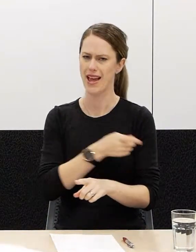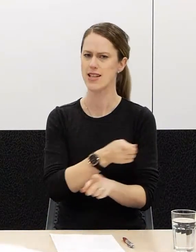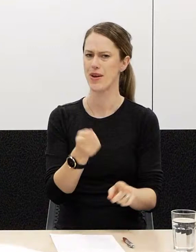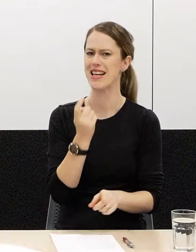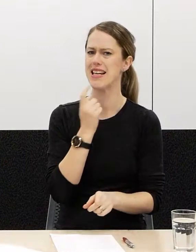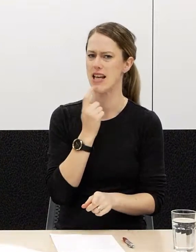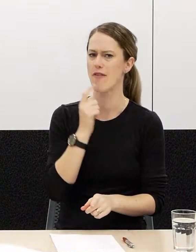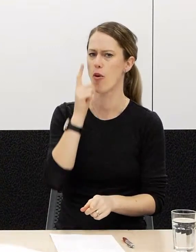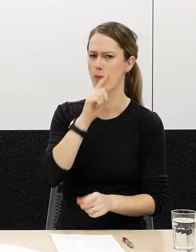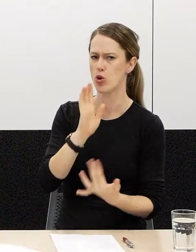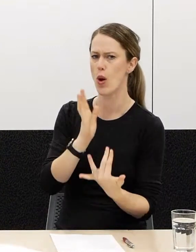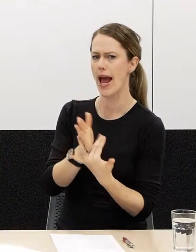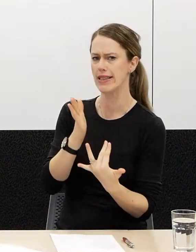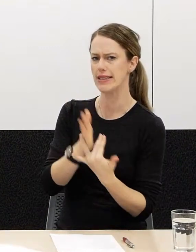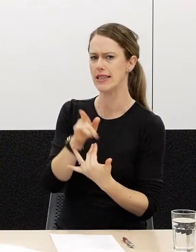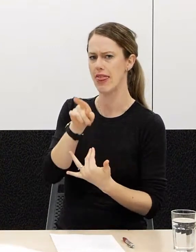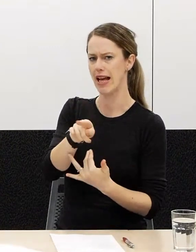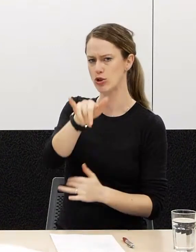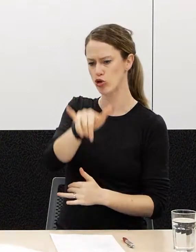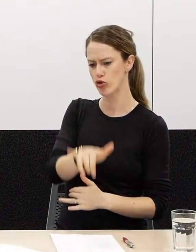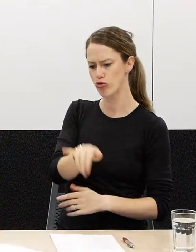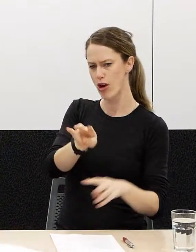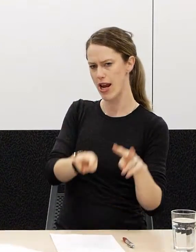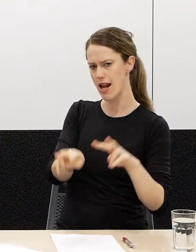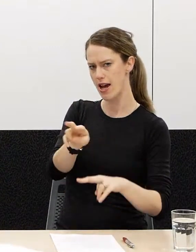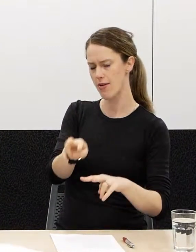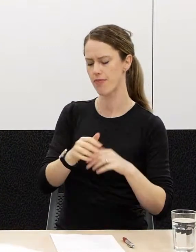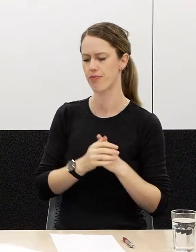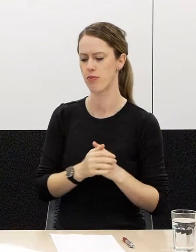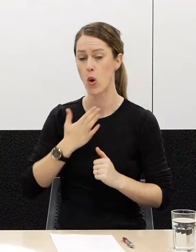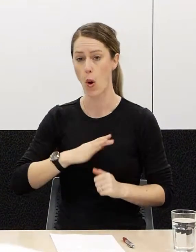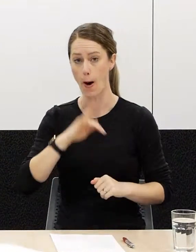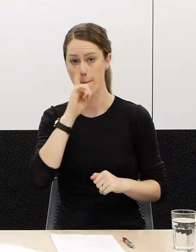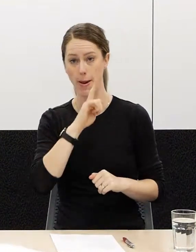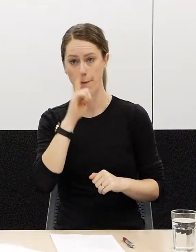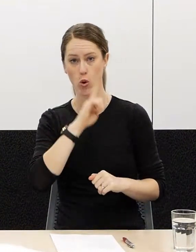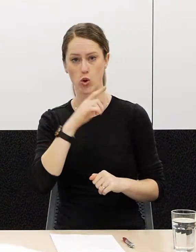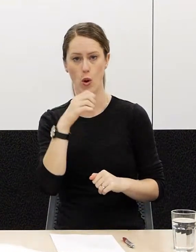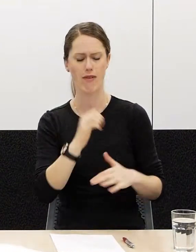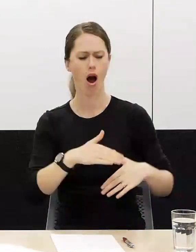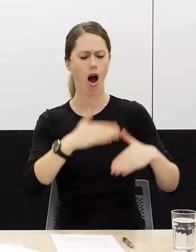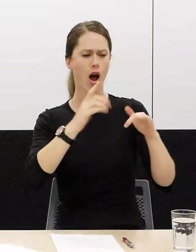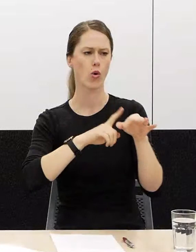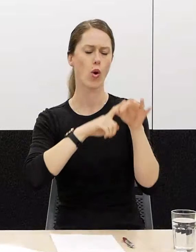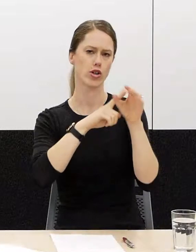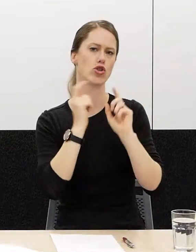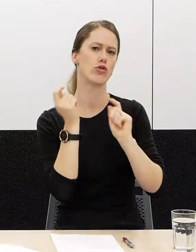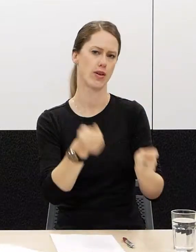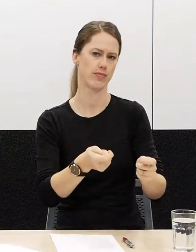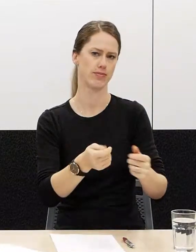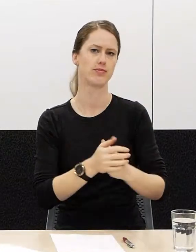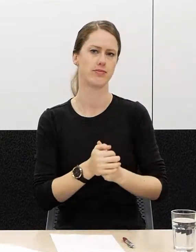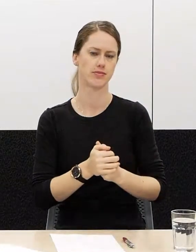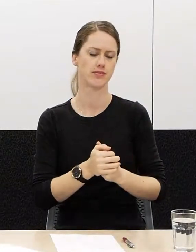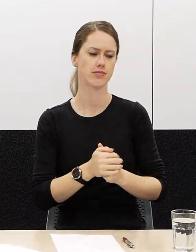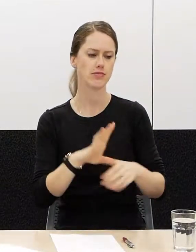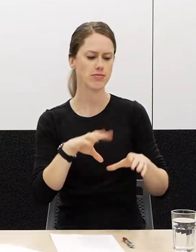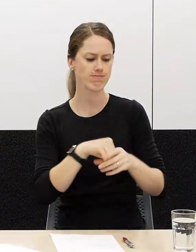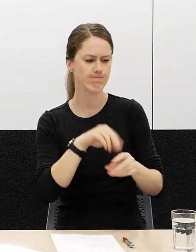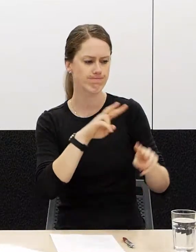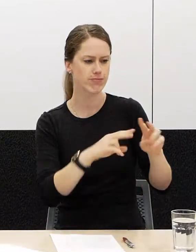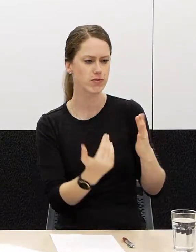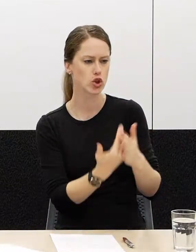for people to access? And we want people to obviously have high quality treatment, and that involves looking at